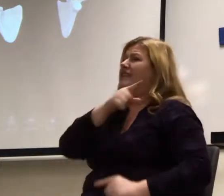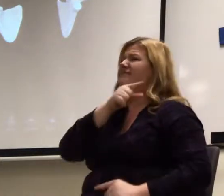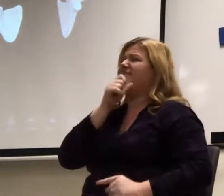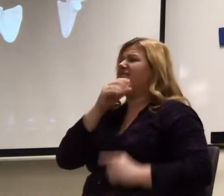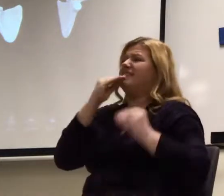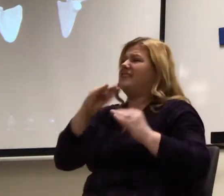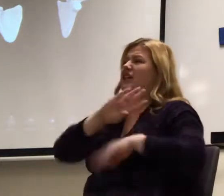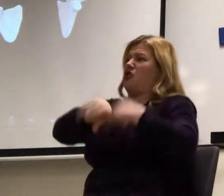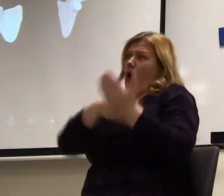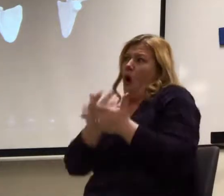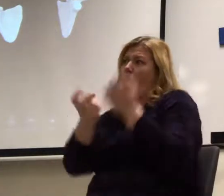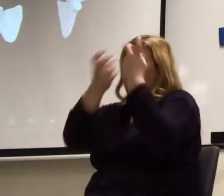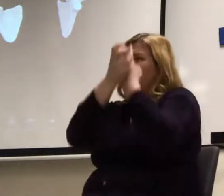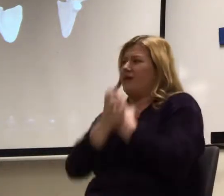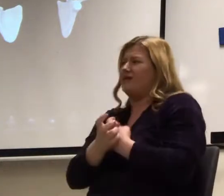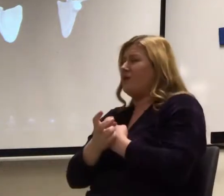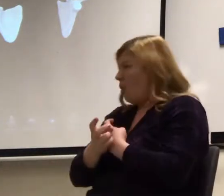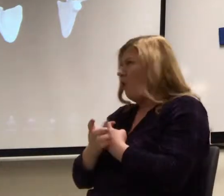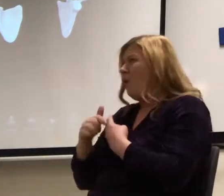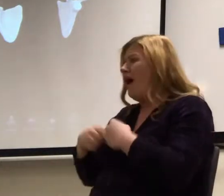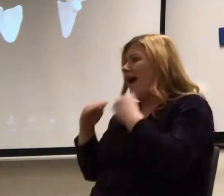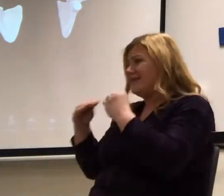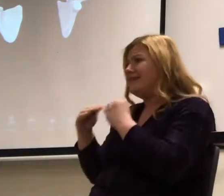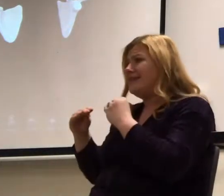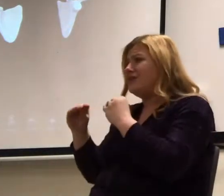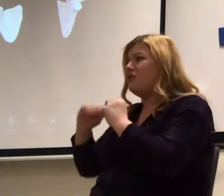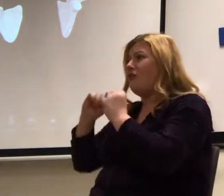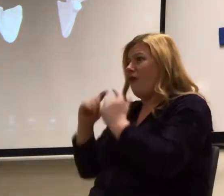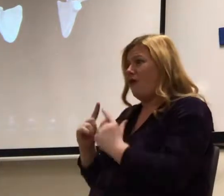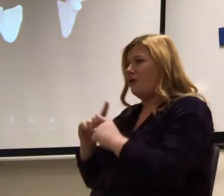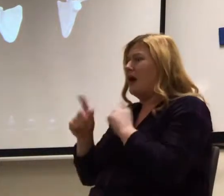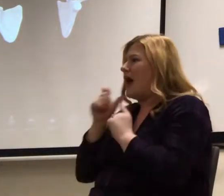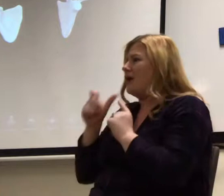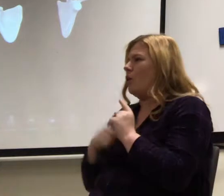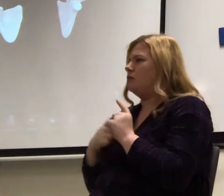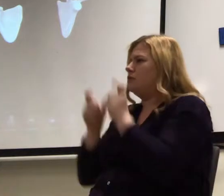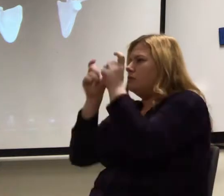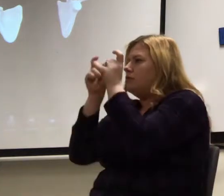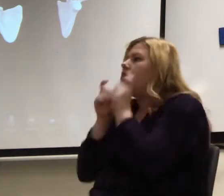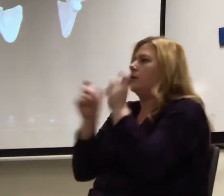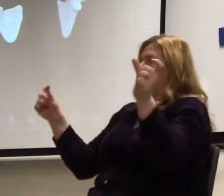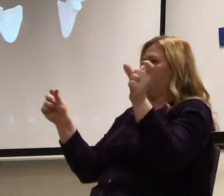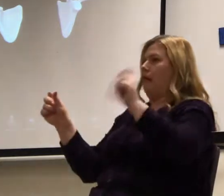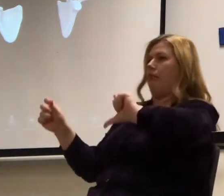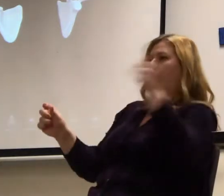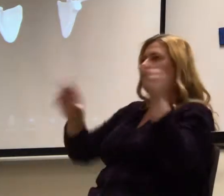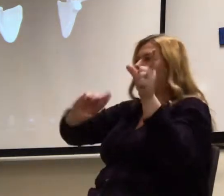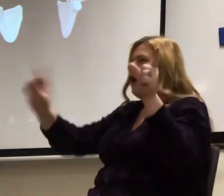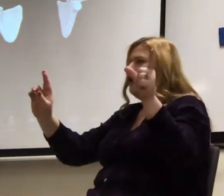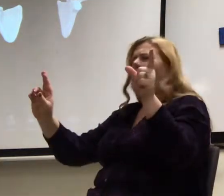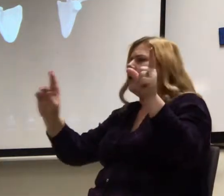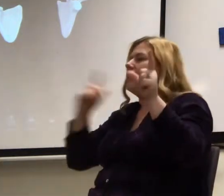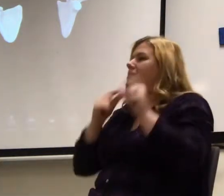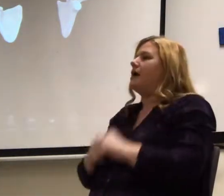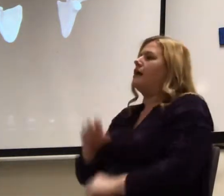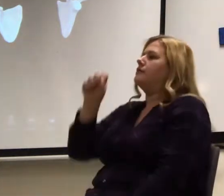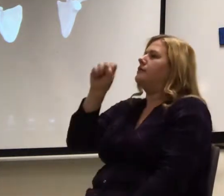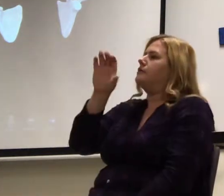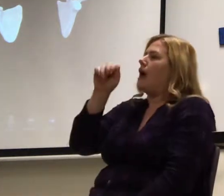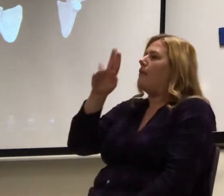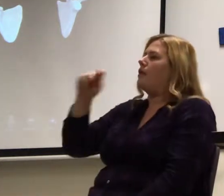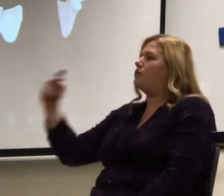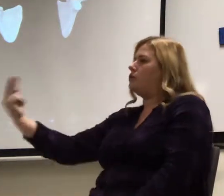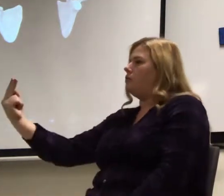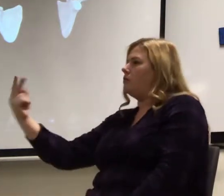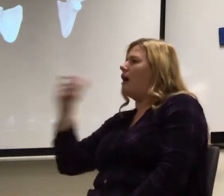confused. They didn't realize I just didn't list it twice. I didn't list left scapula